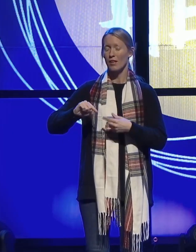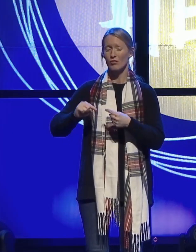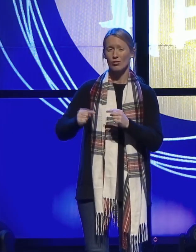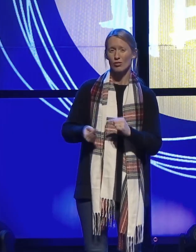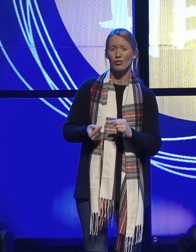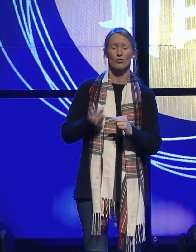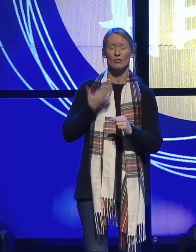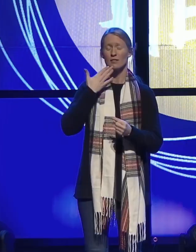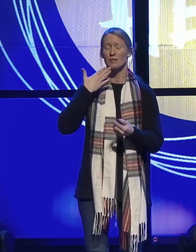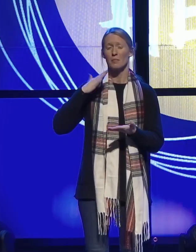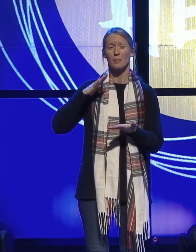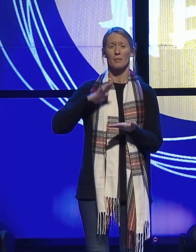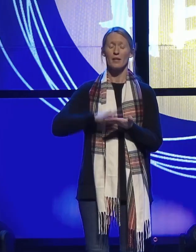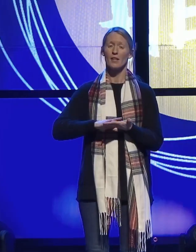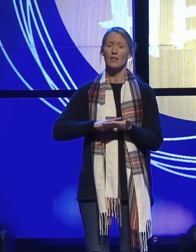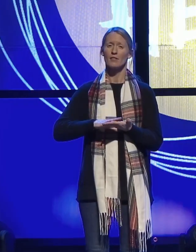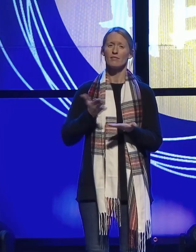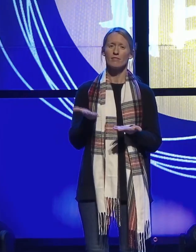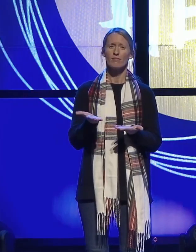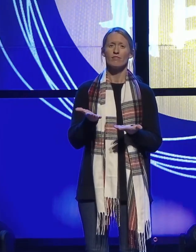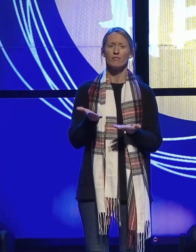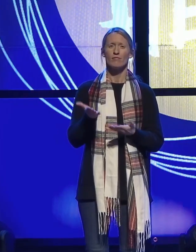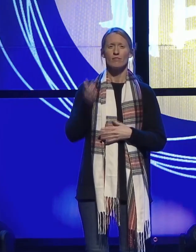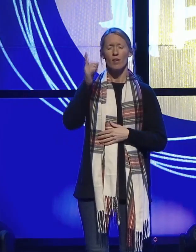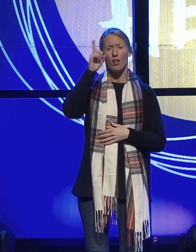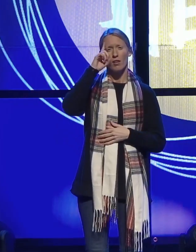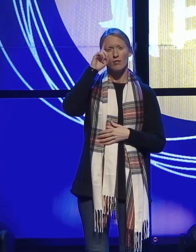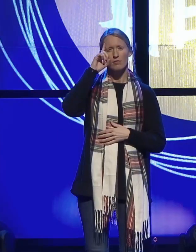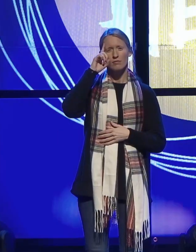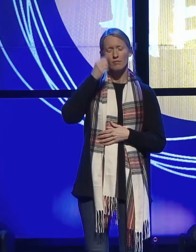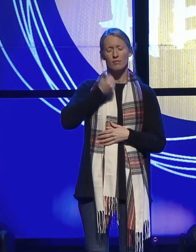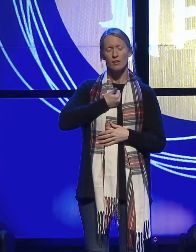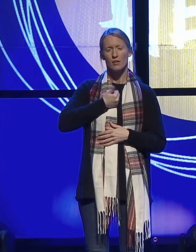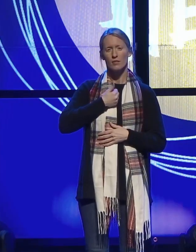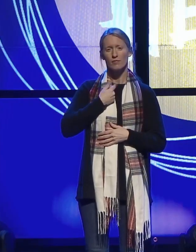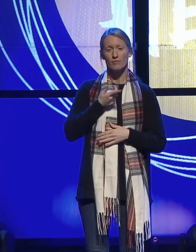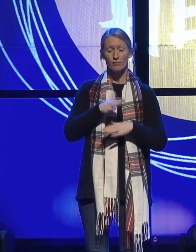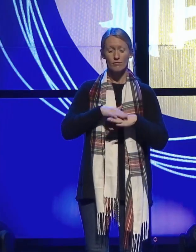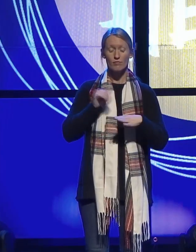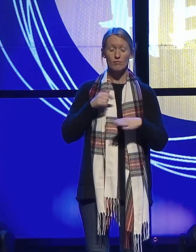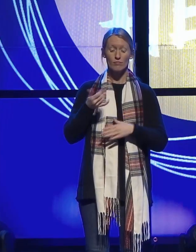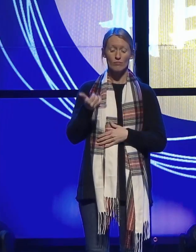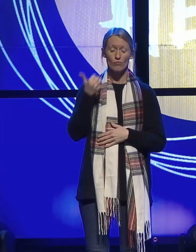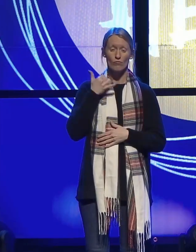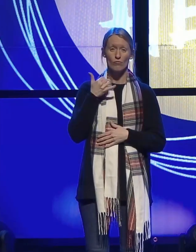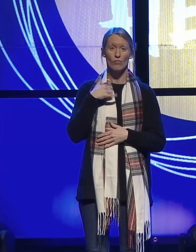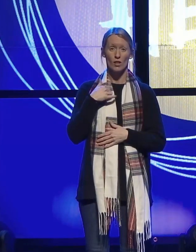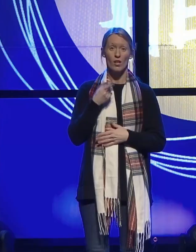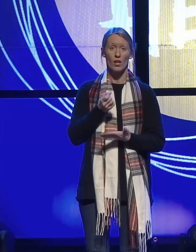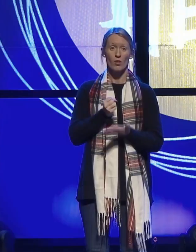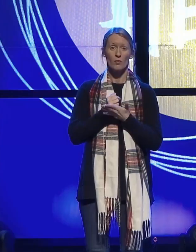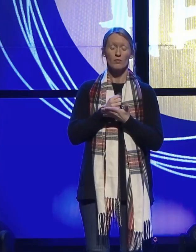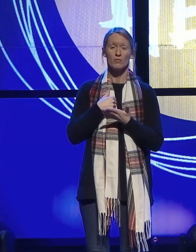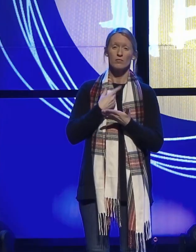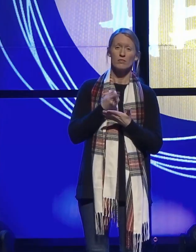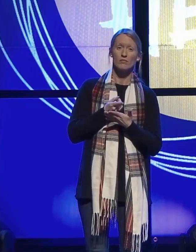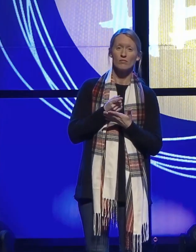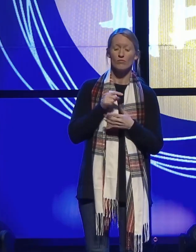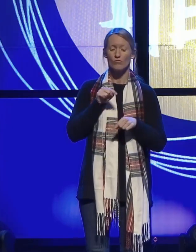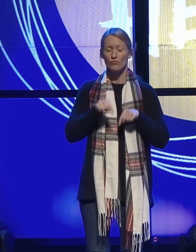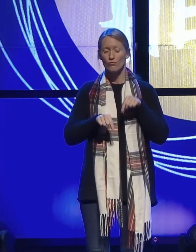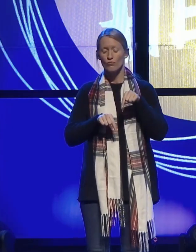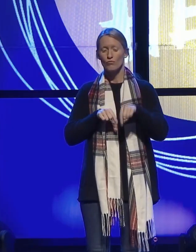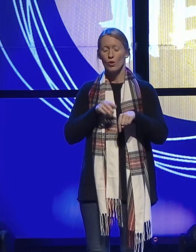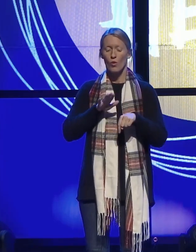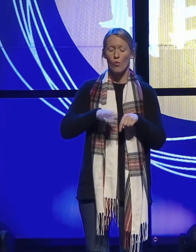bad. And you know what? I thought to myself, right, I could just make the call and have somebody come, but it didn't really hurt too much to walk. So I walked the last 6